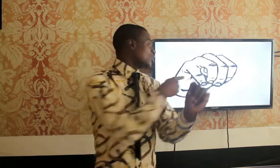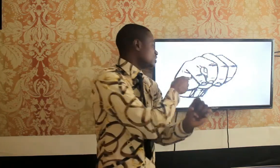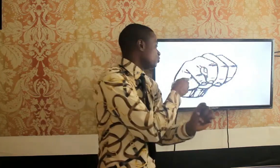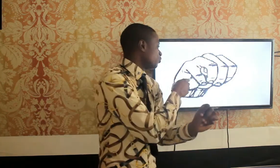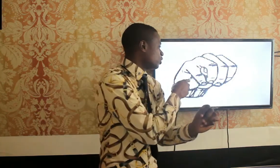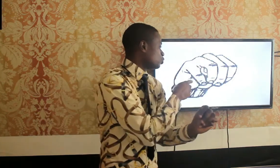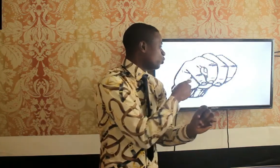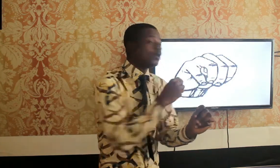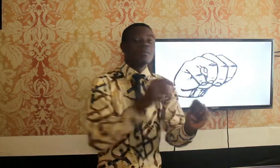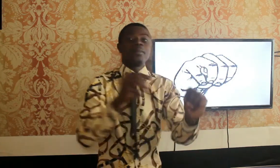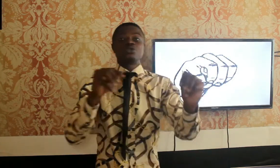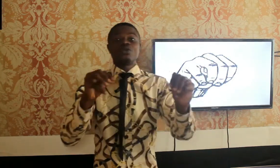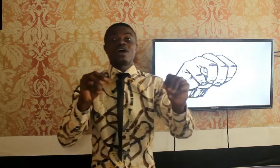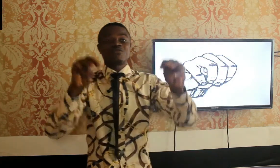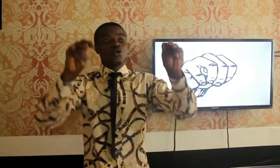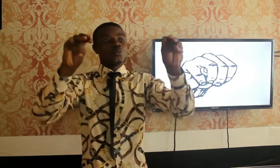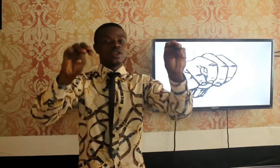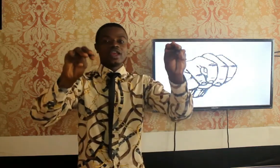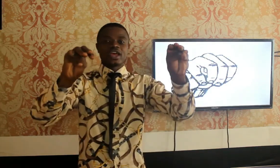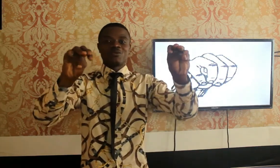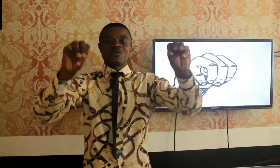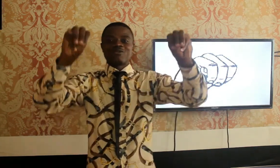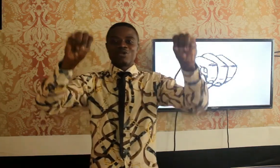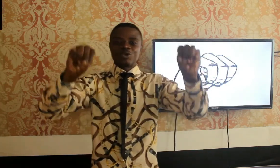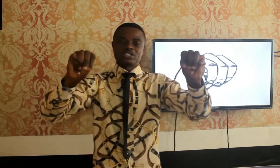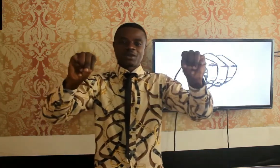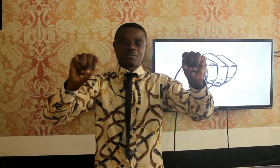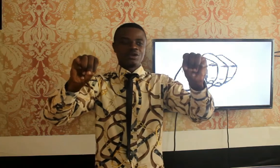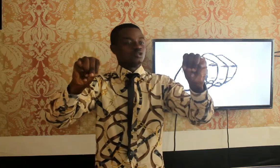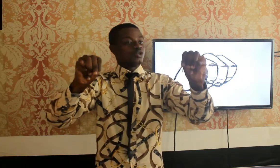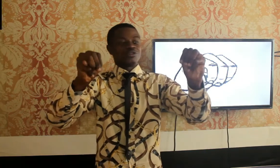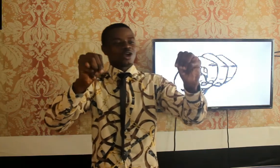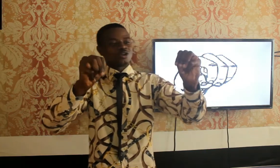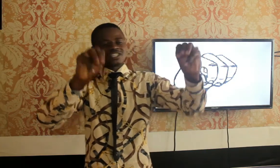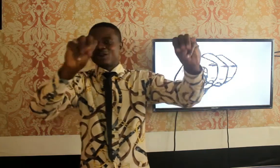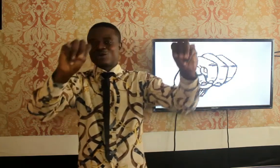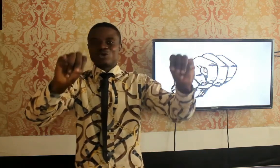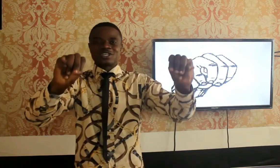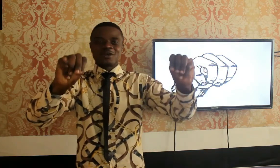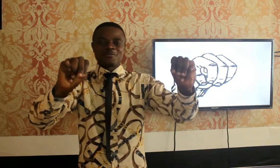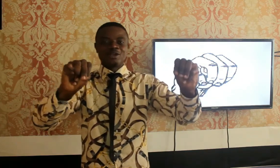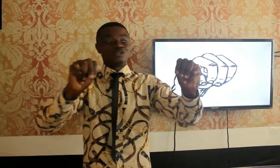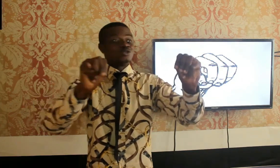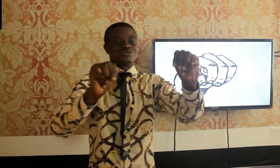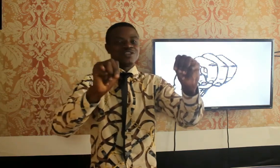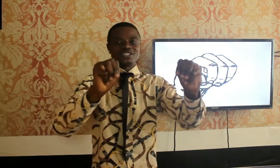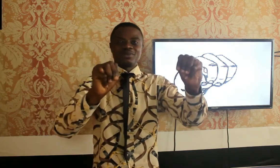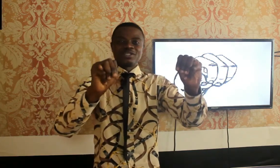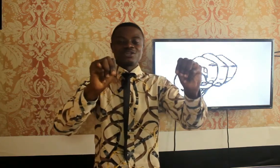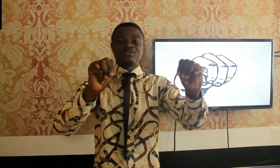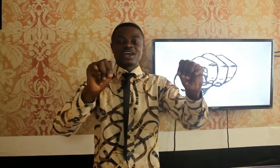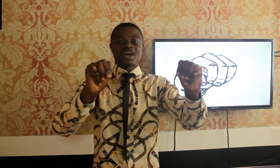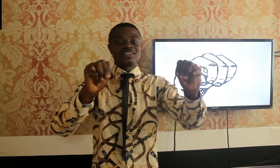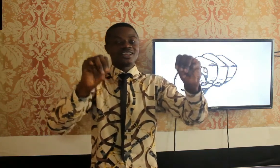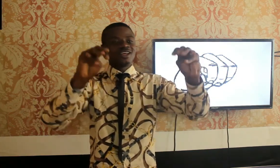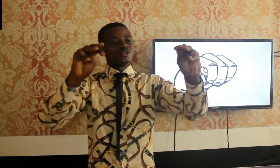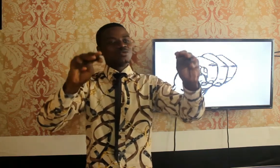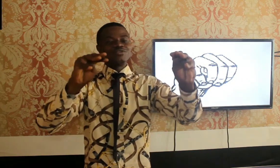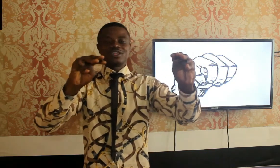you can see from the screen. But we have open M, we have close M. So if you cannot sign the close M due to flexibility of the hand, you move it